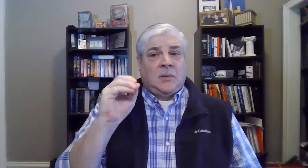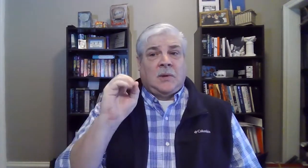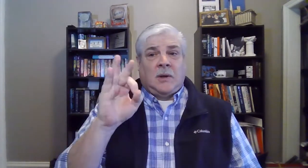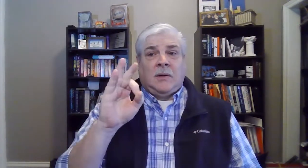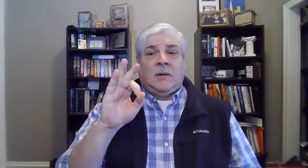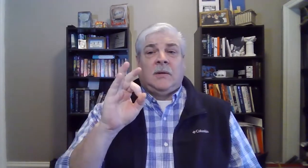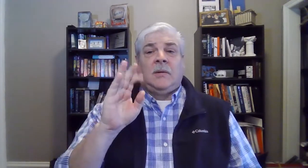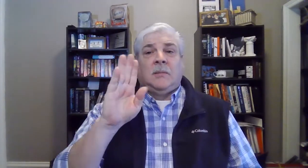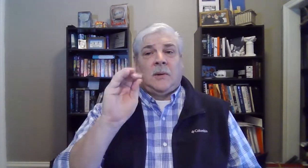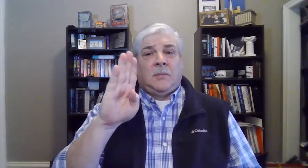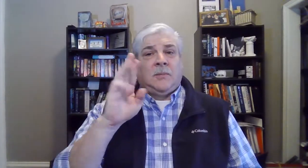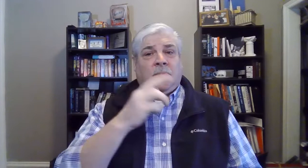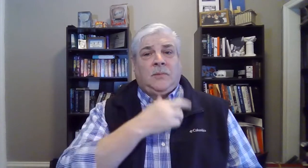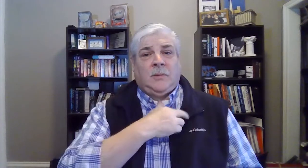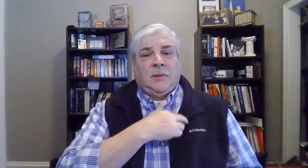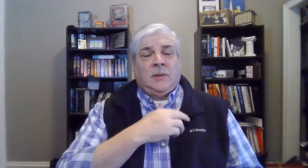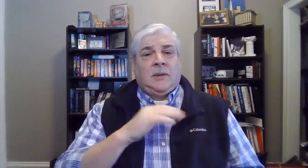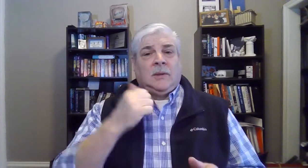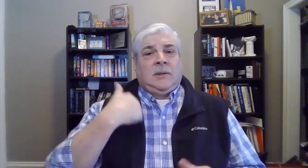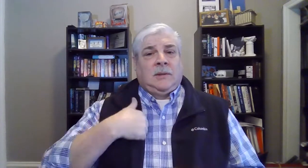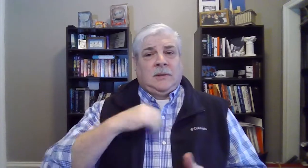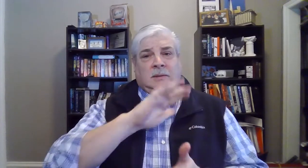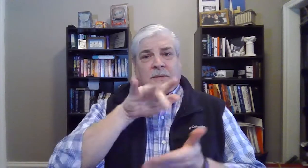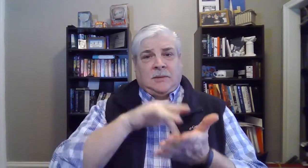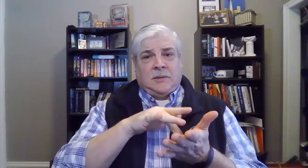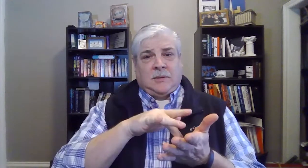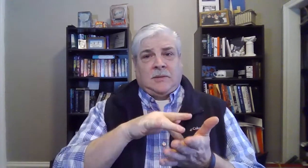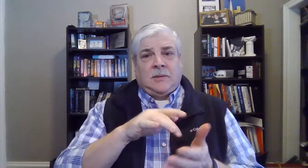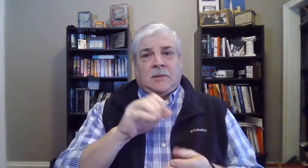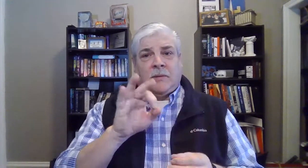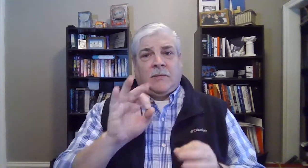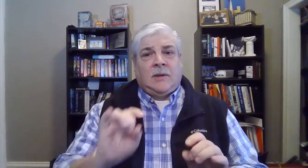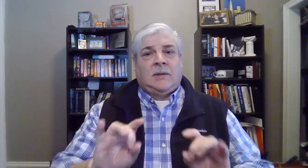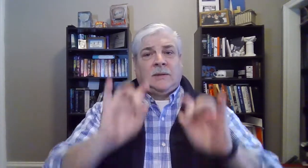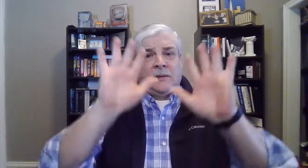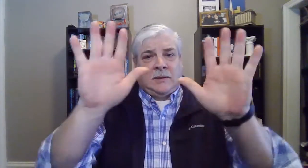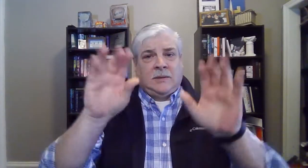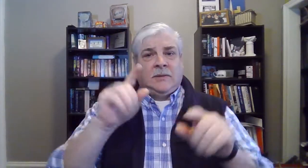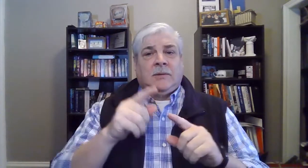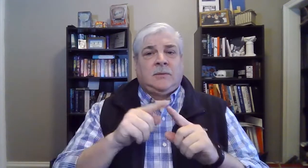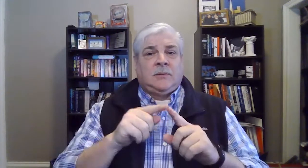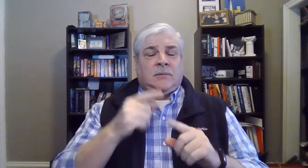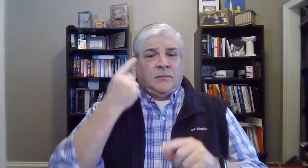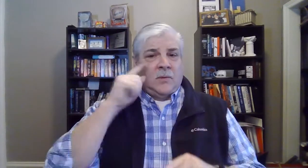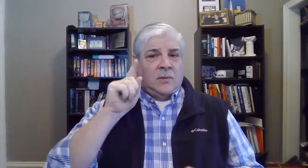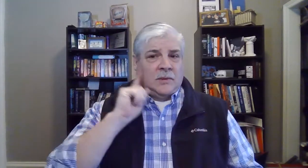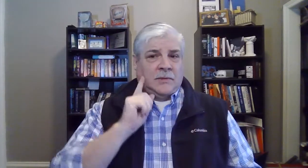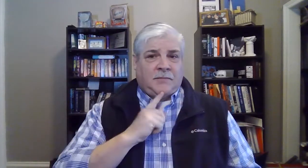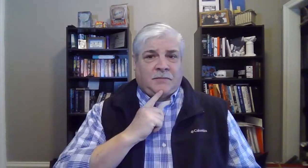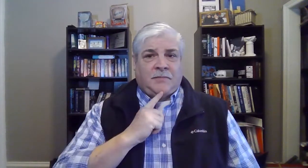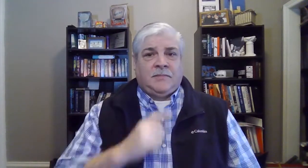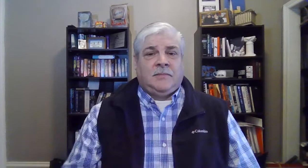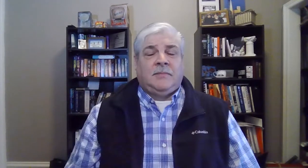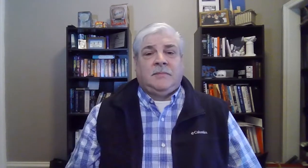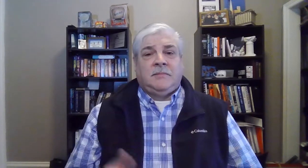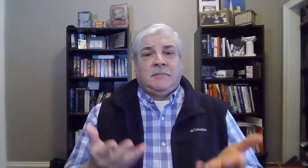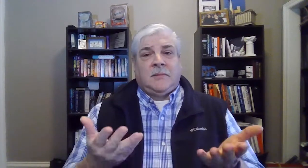CEO of Bob Rumball Canadian Center of Excellence for the Deaf.